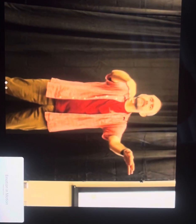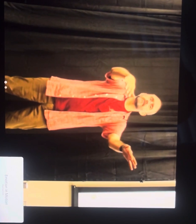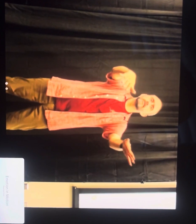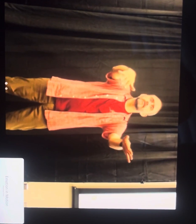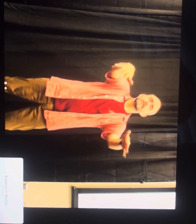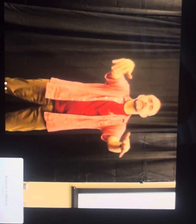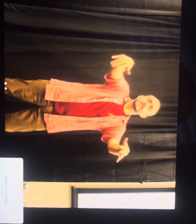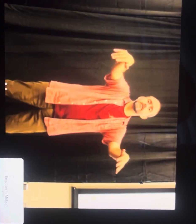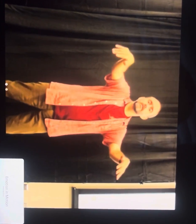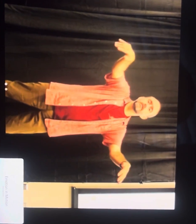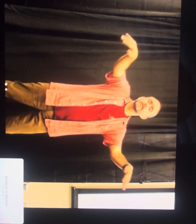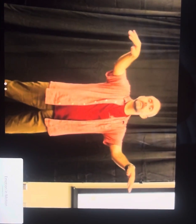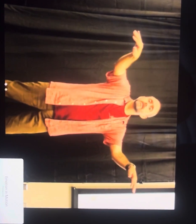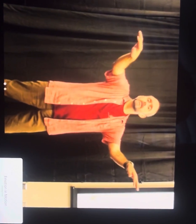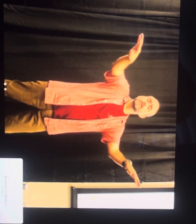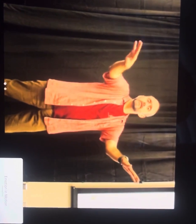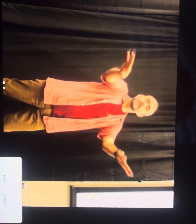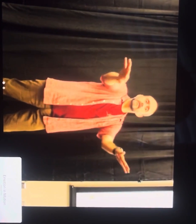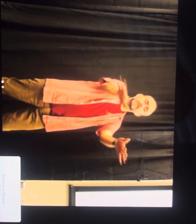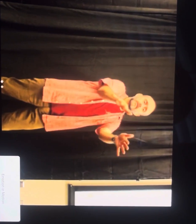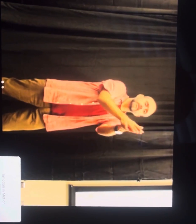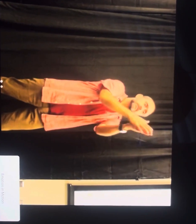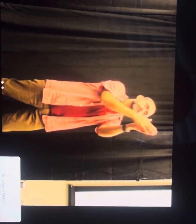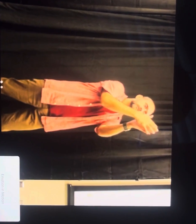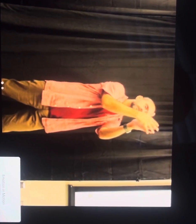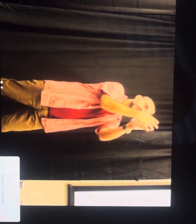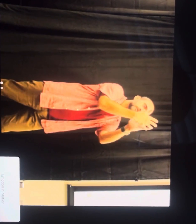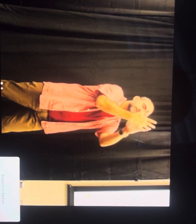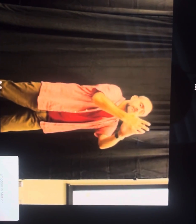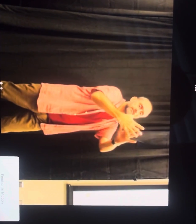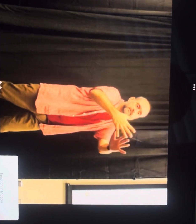And sway them back and forth using this type of rhythm.